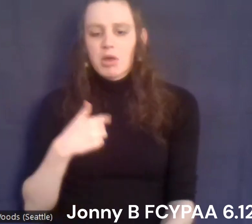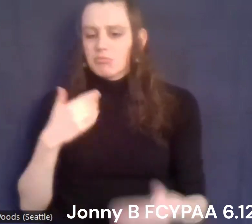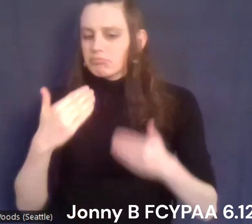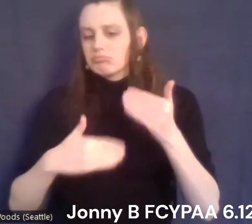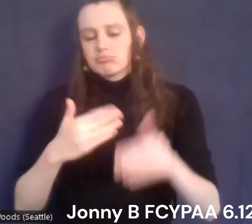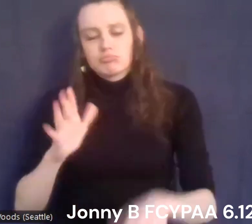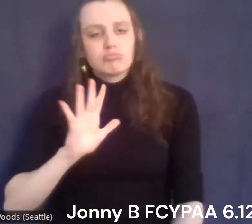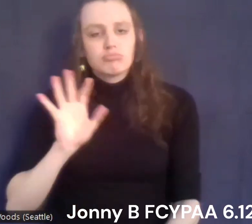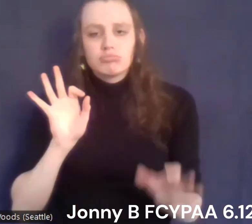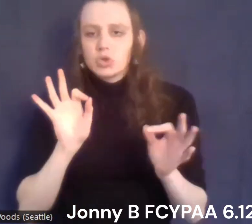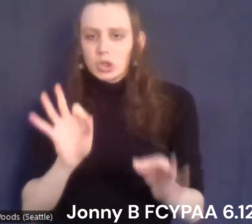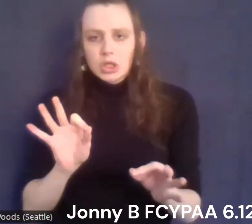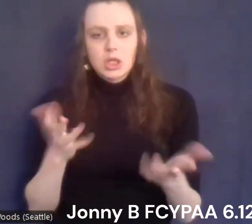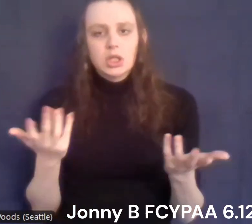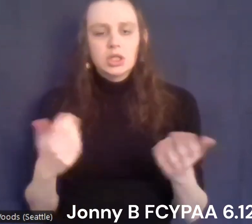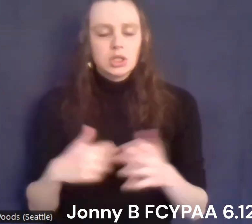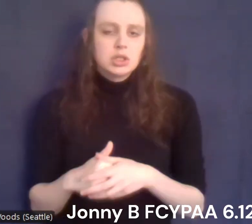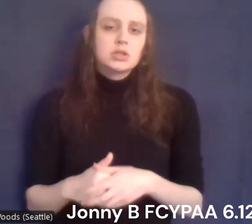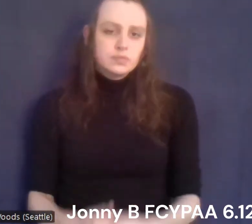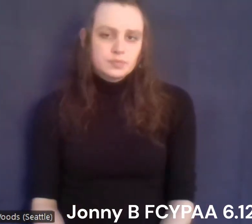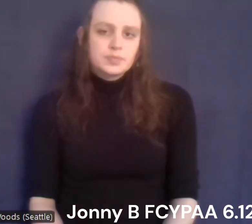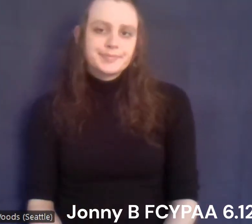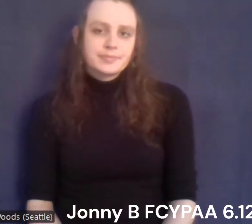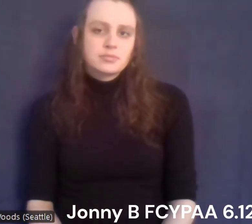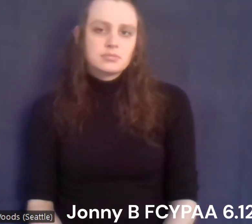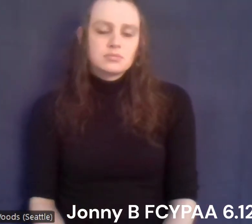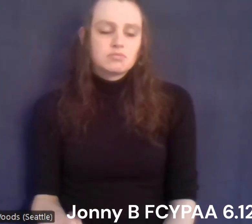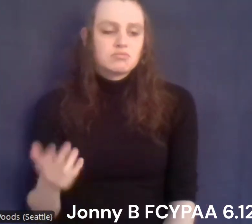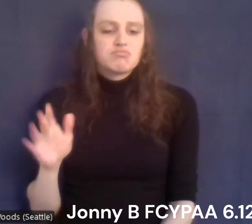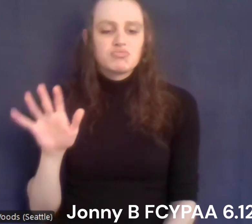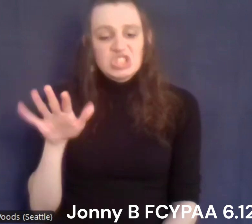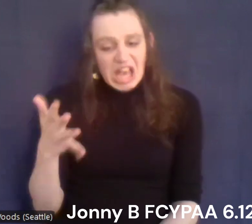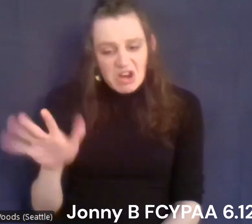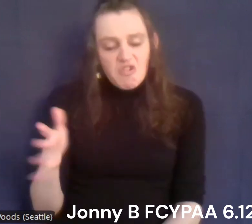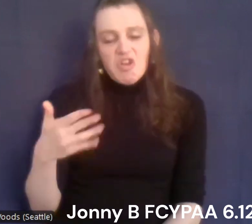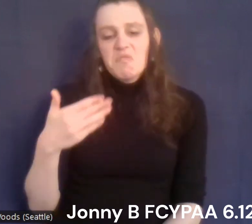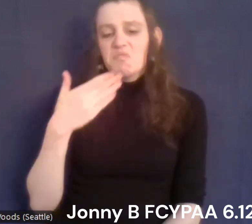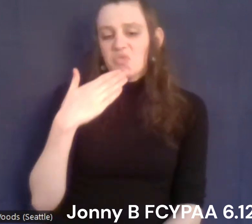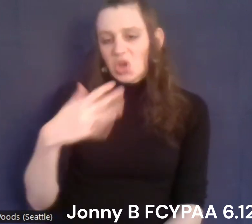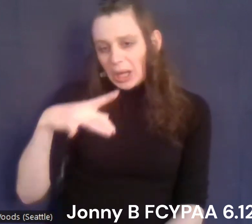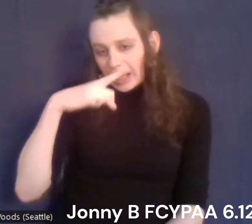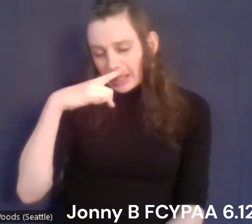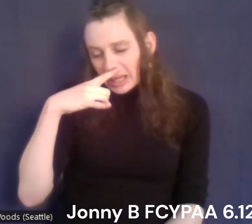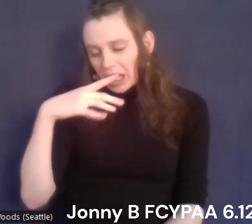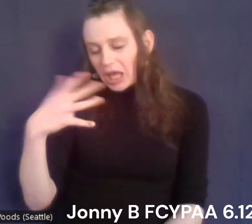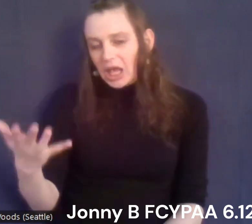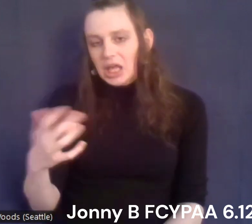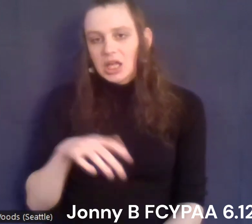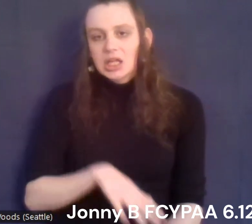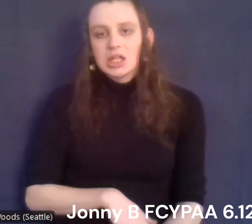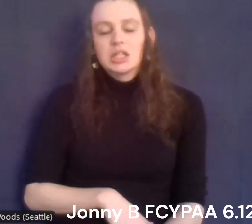part. I was like a good kid for all intents and purposes. Like